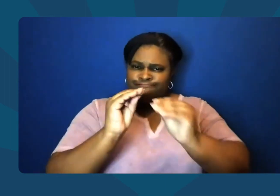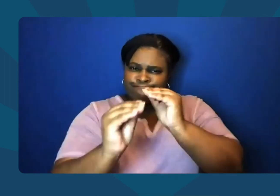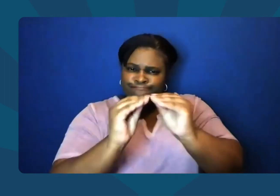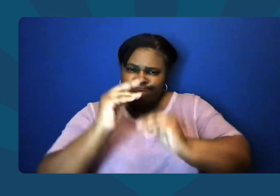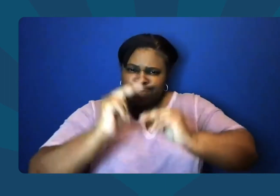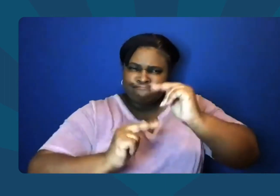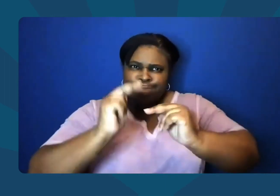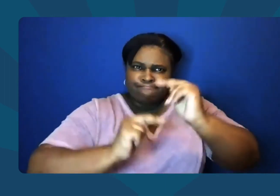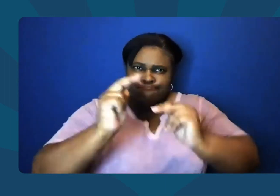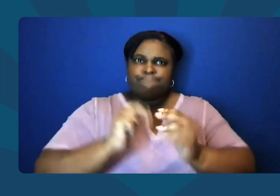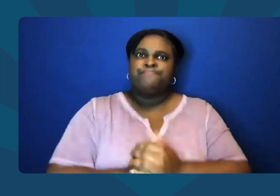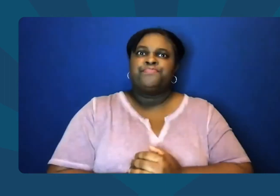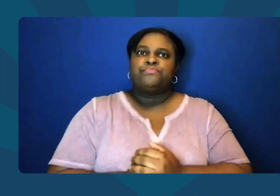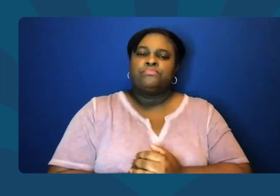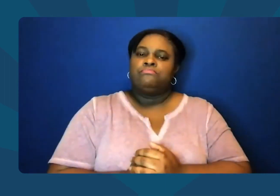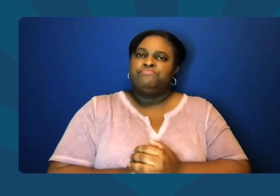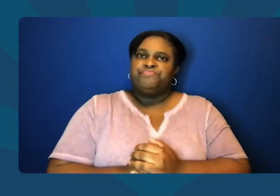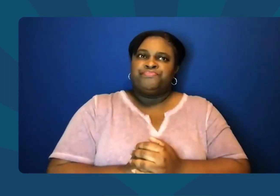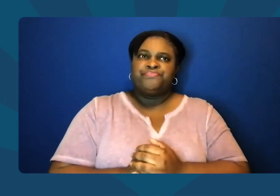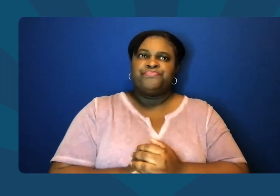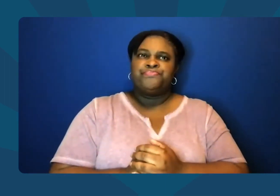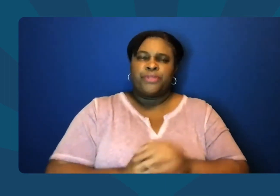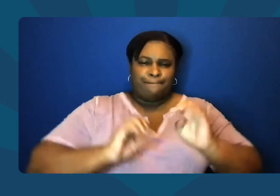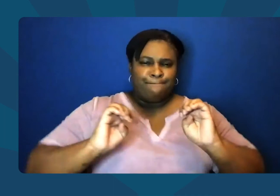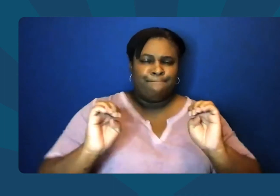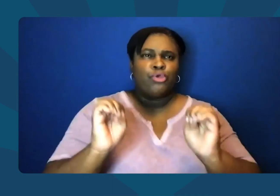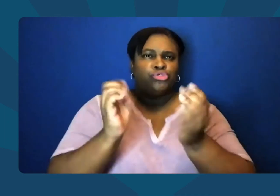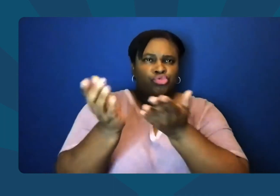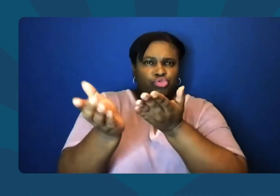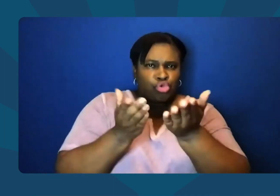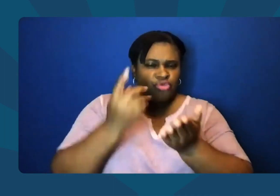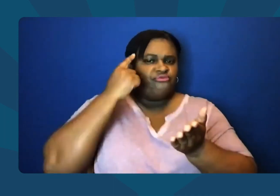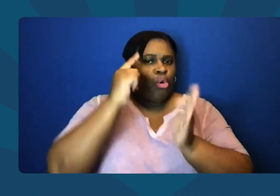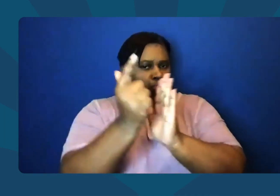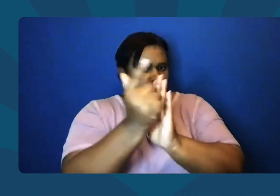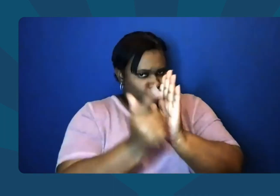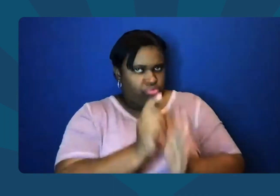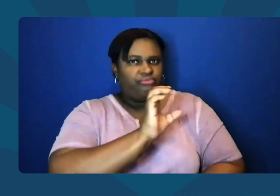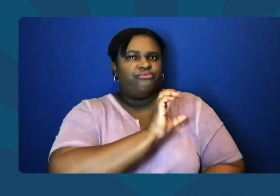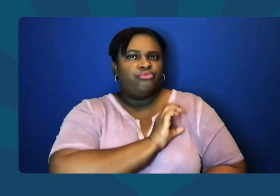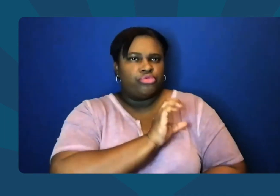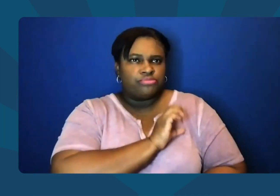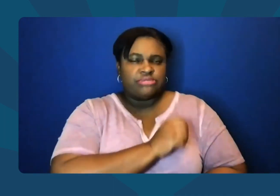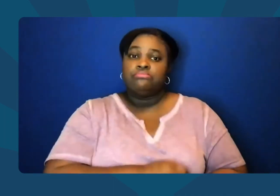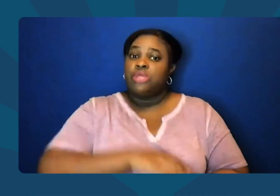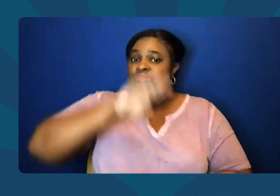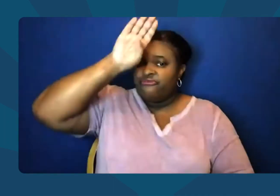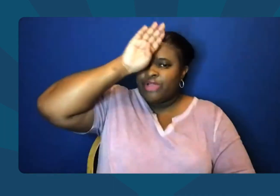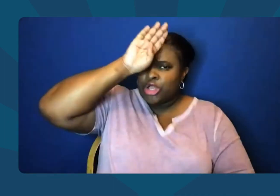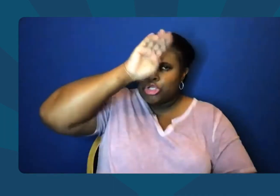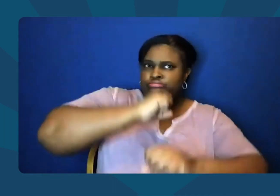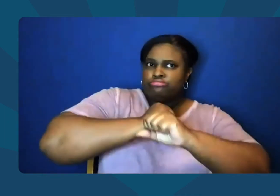infrastructure repairs and improvements, and emergency services for law